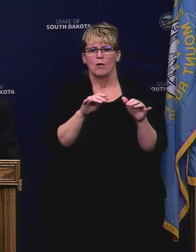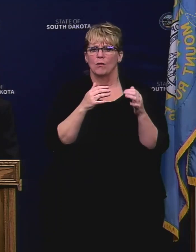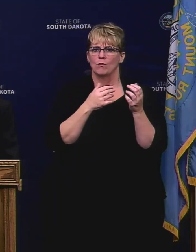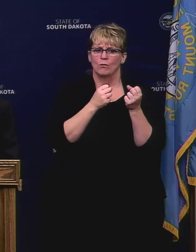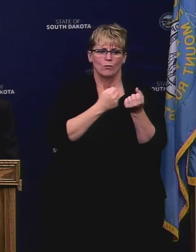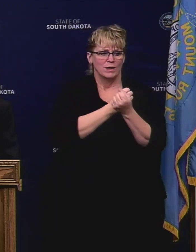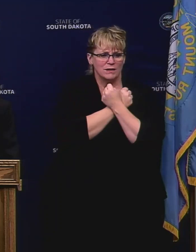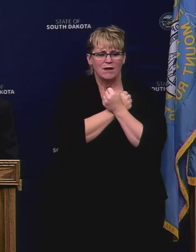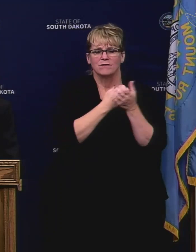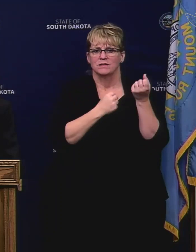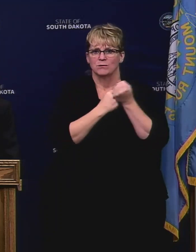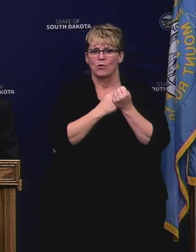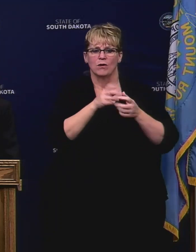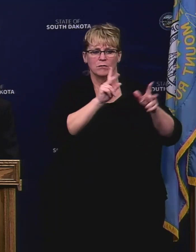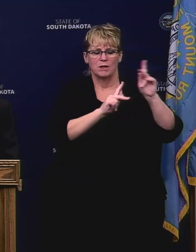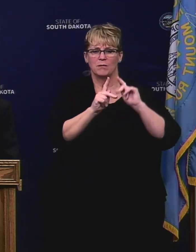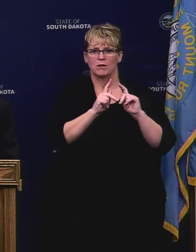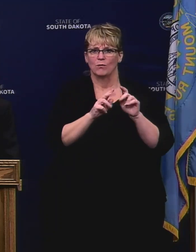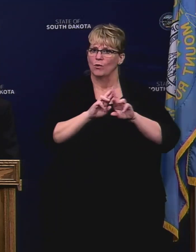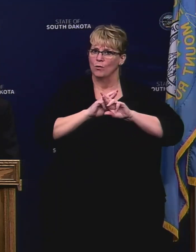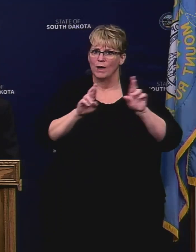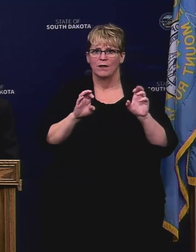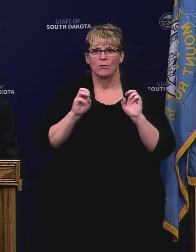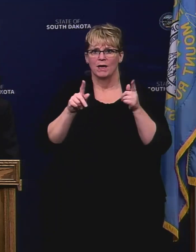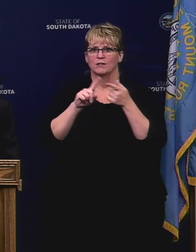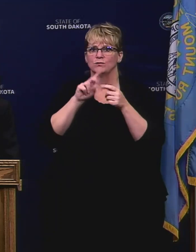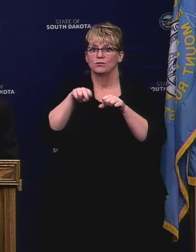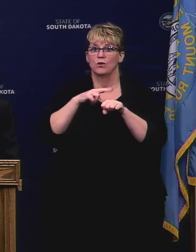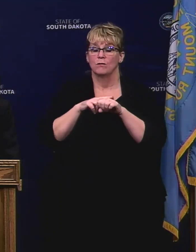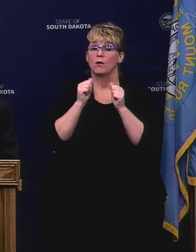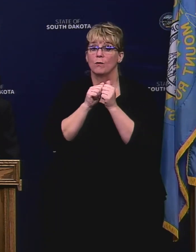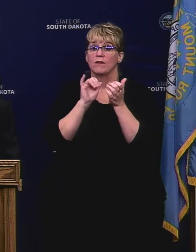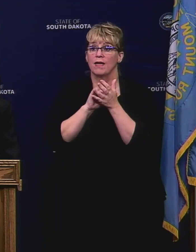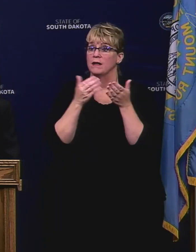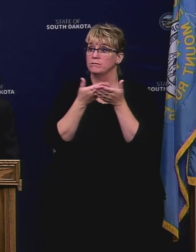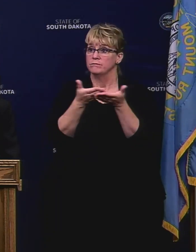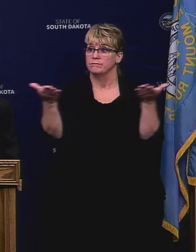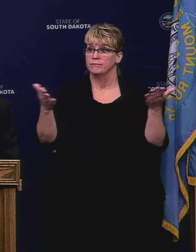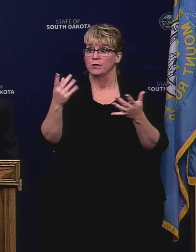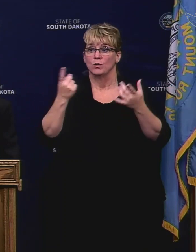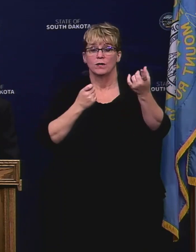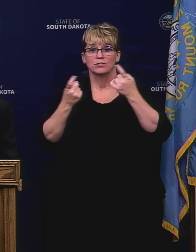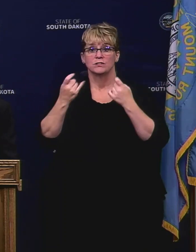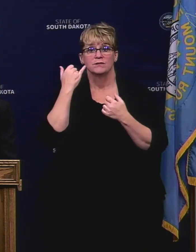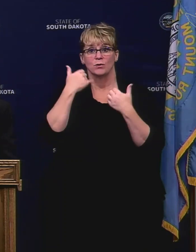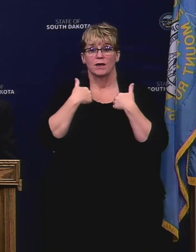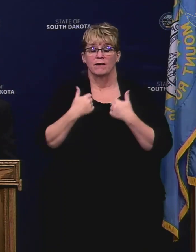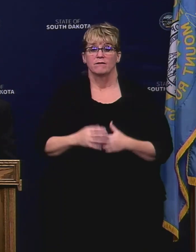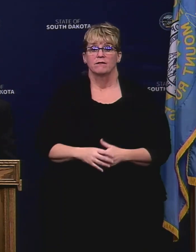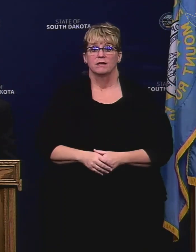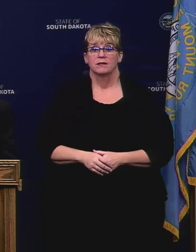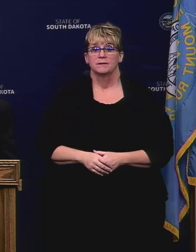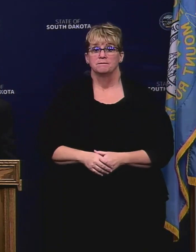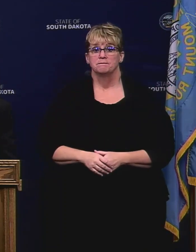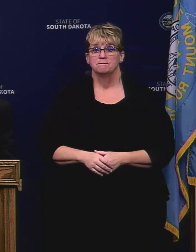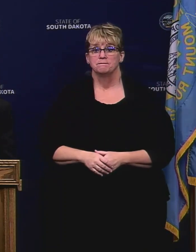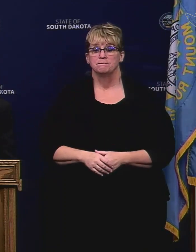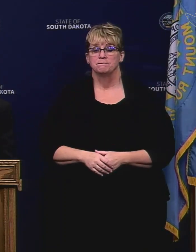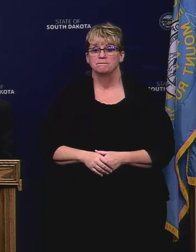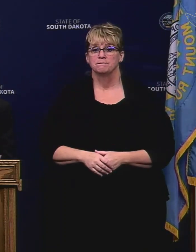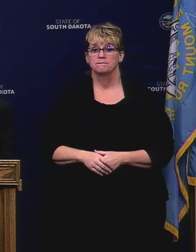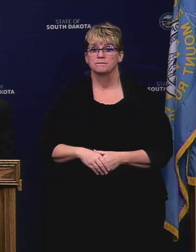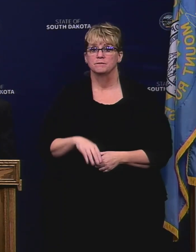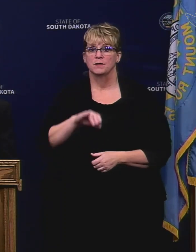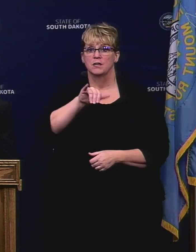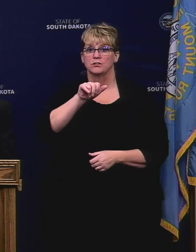and support them, and we're all anxious to get back to normal. With that, we'll open it up to any questions that you may have. JP